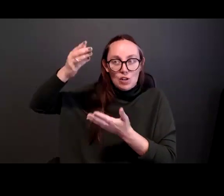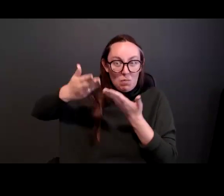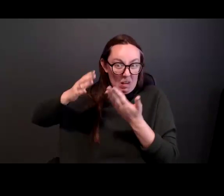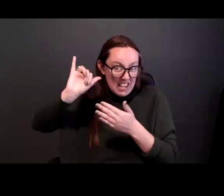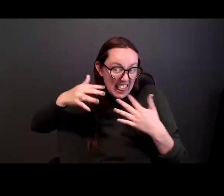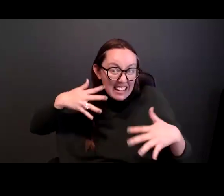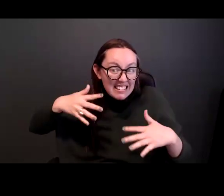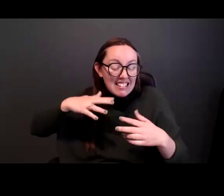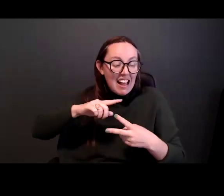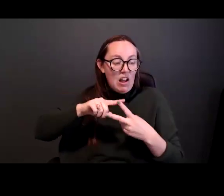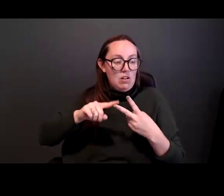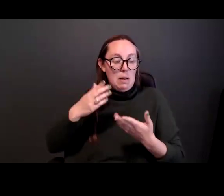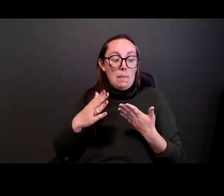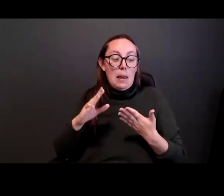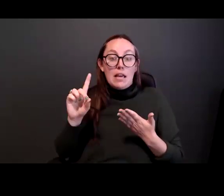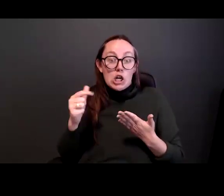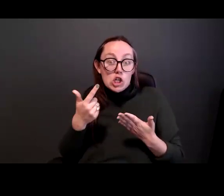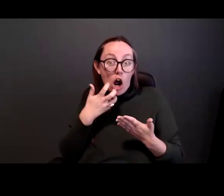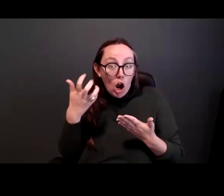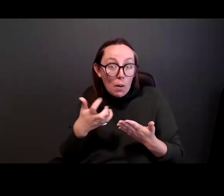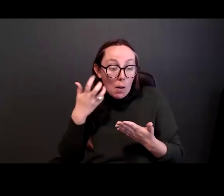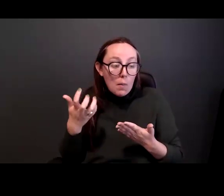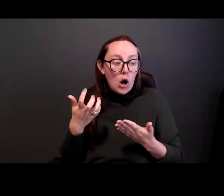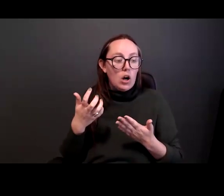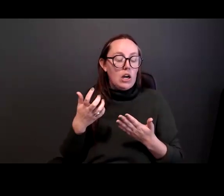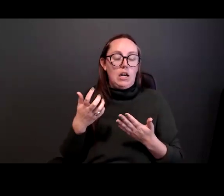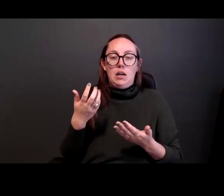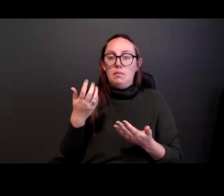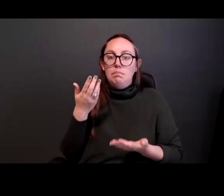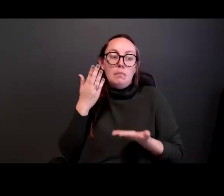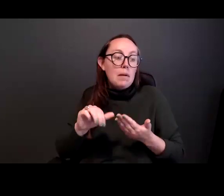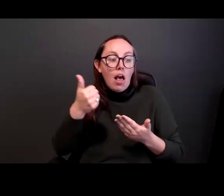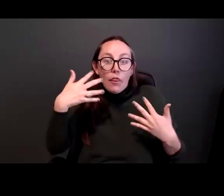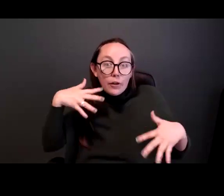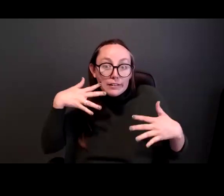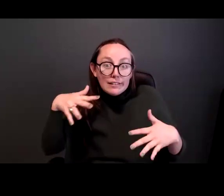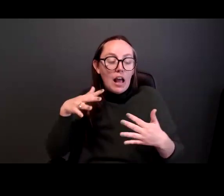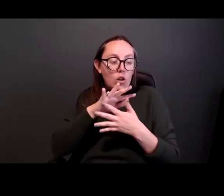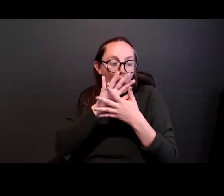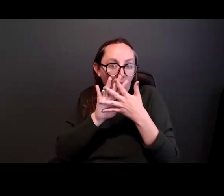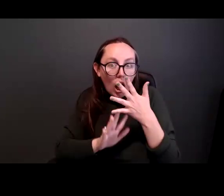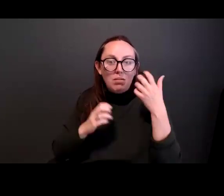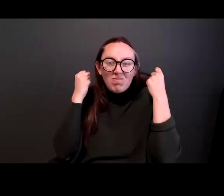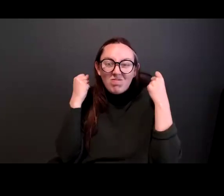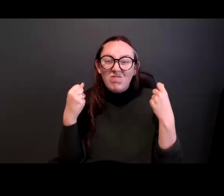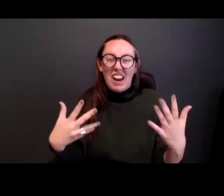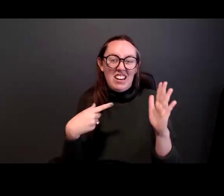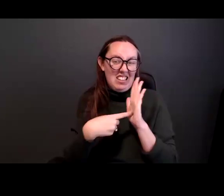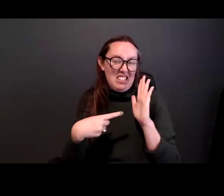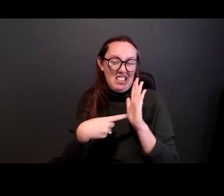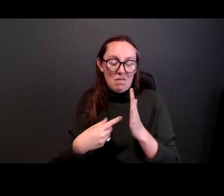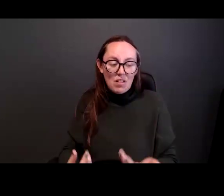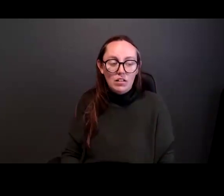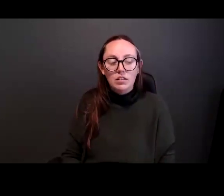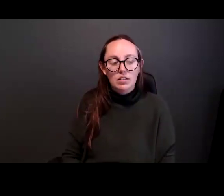lot of sound design that you can add to something like that. And you could, in theory, like I said before, create design that wouldn't necessarily